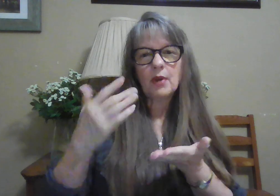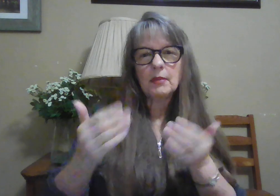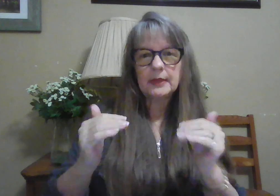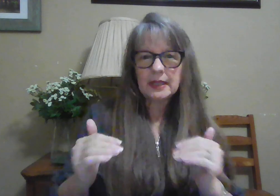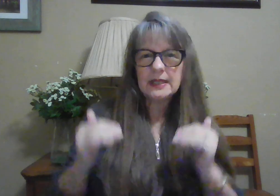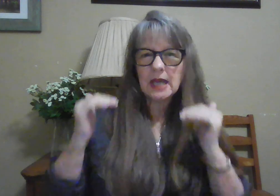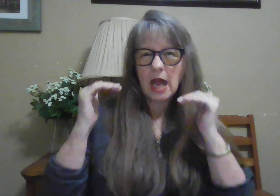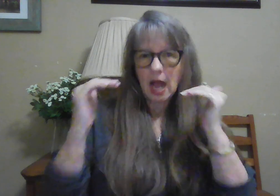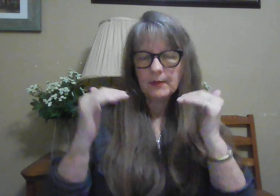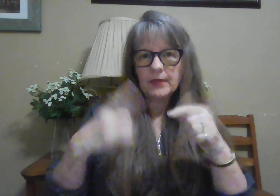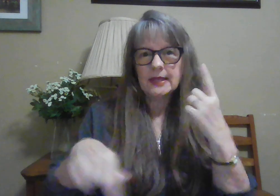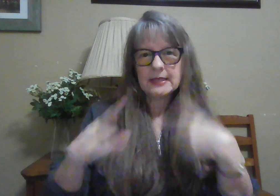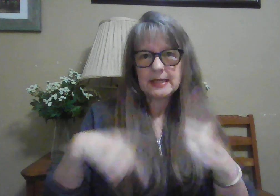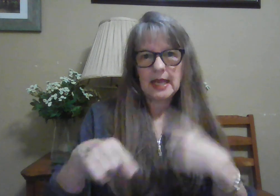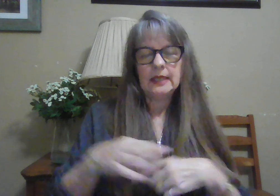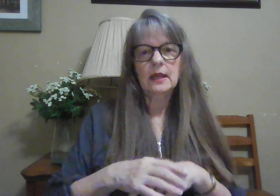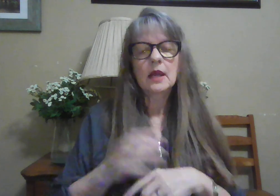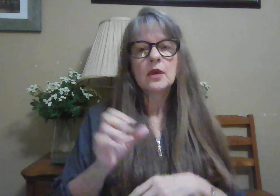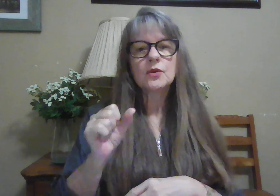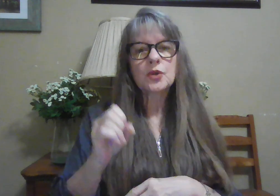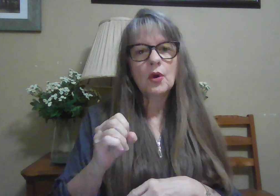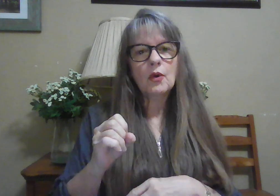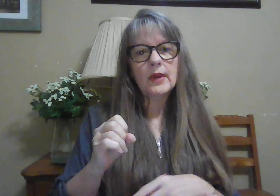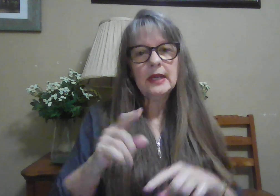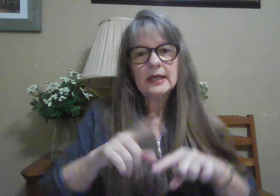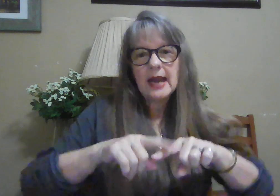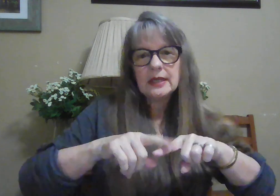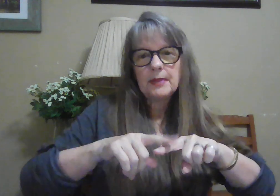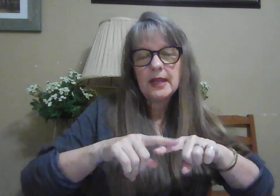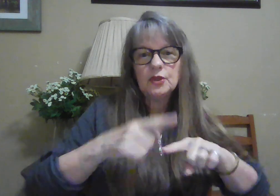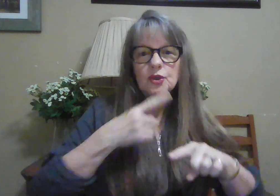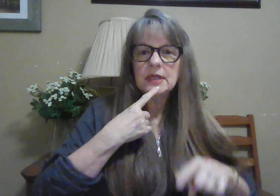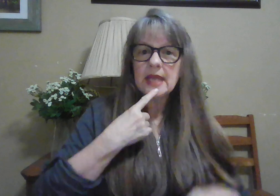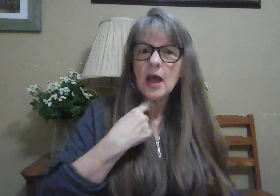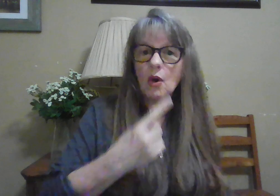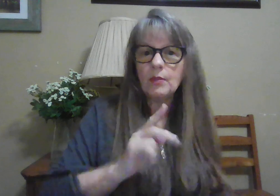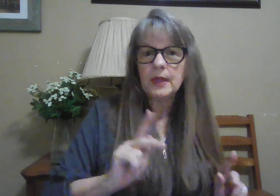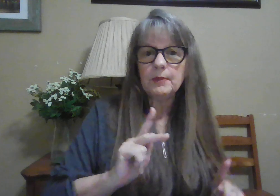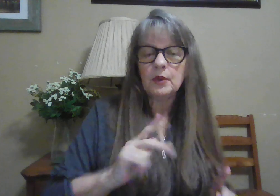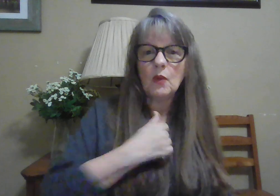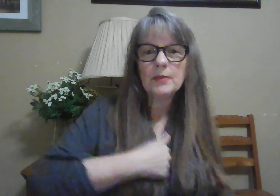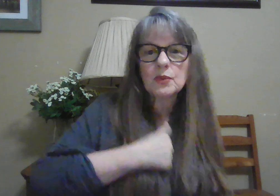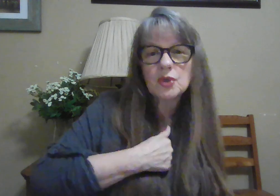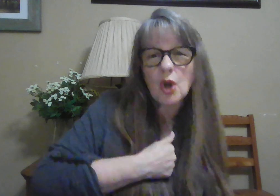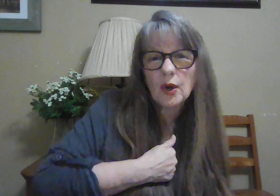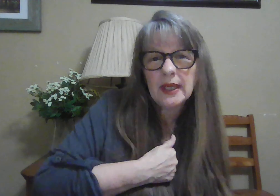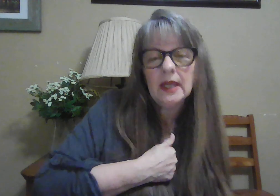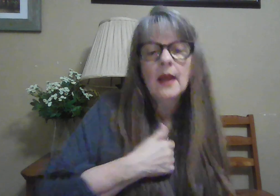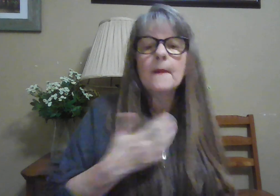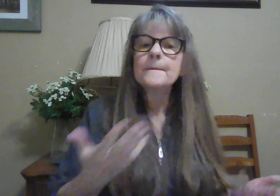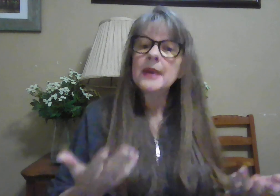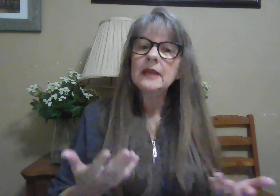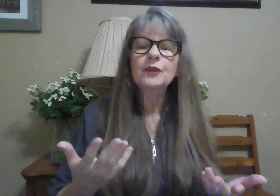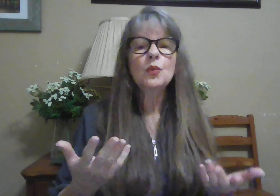probably need to up that sign. So, and it kind of depends. You can tell people, oh, I'm so sorry. But if you